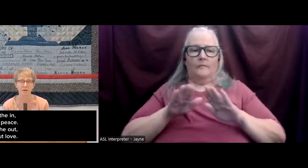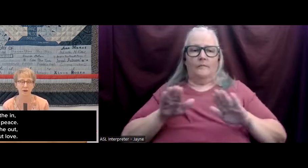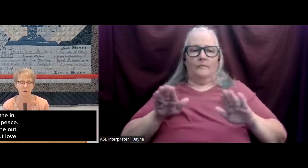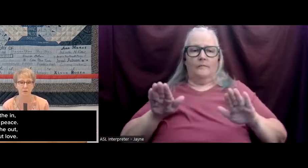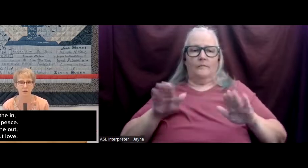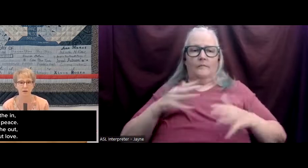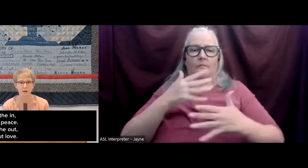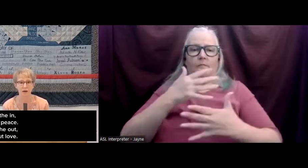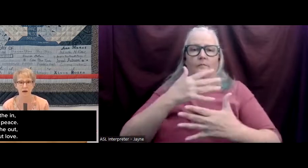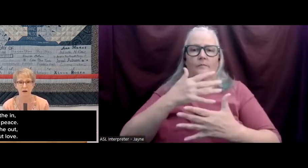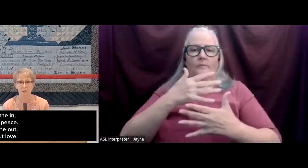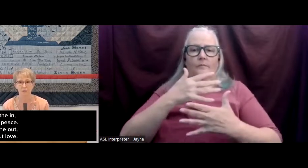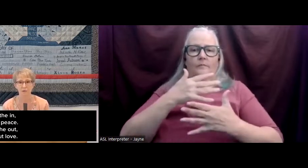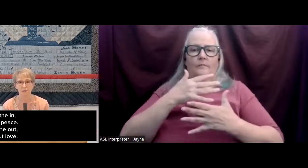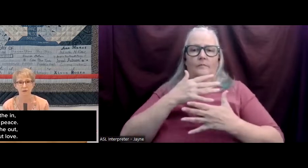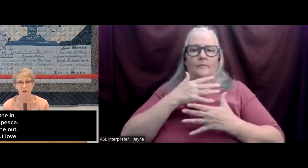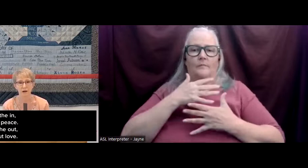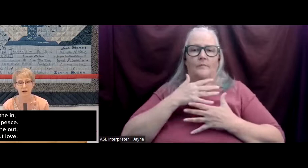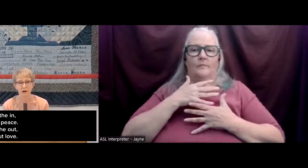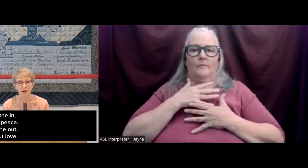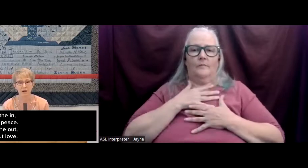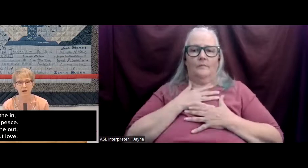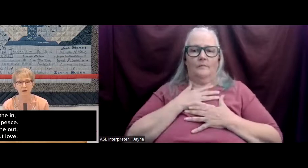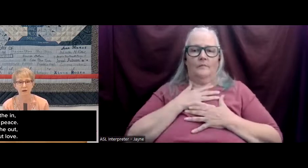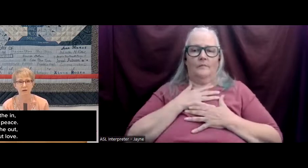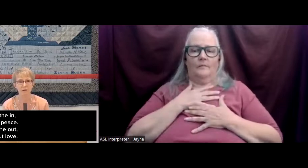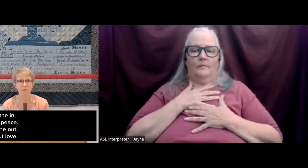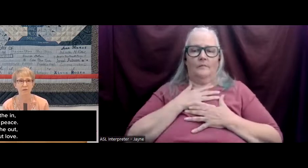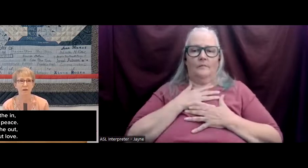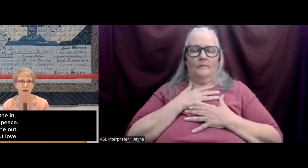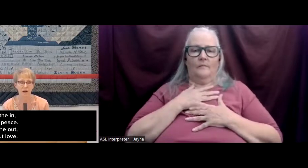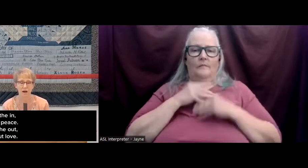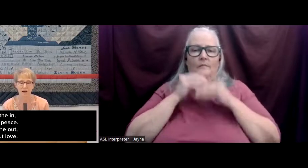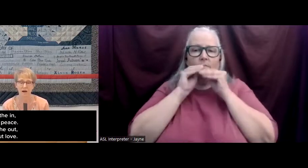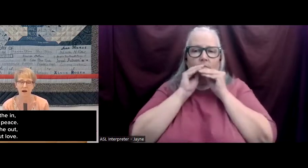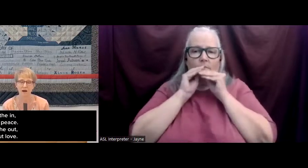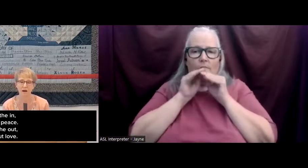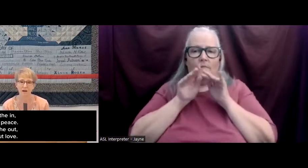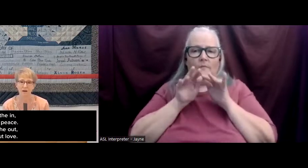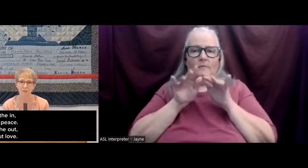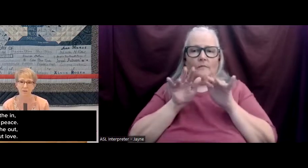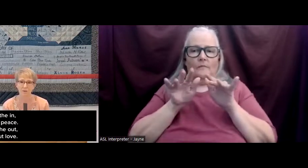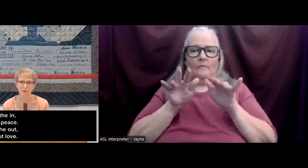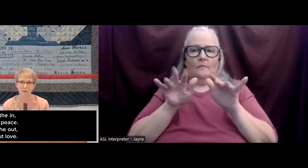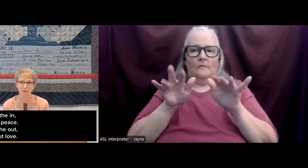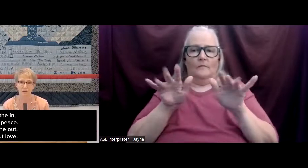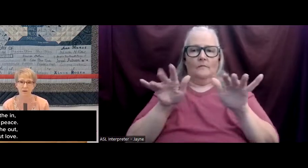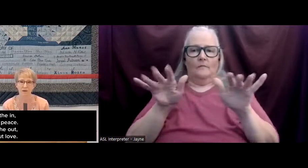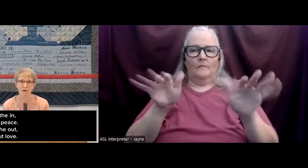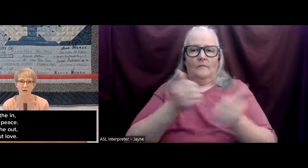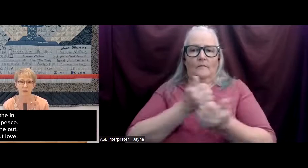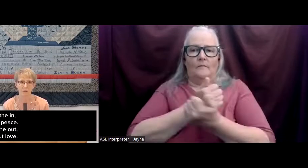peace. When I breathe out, I